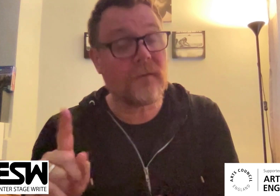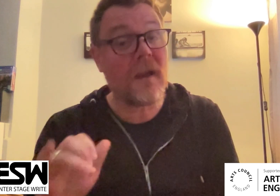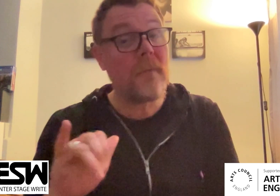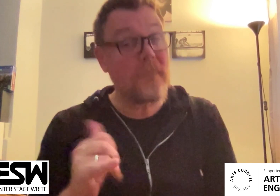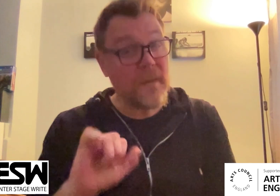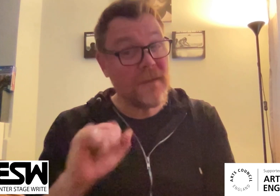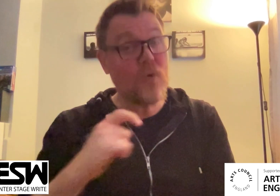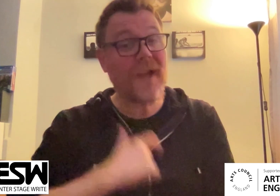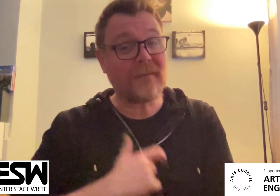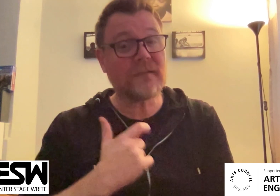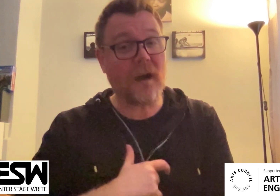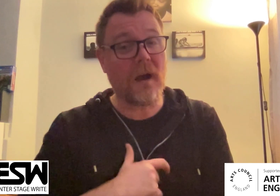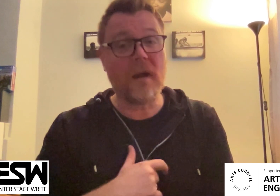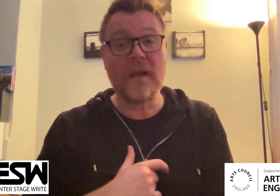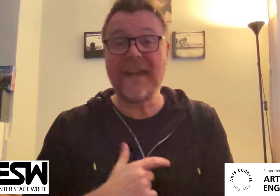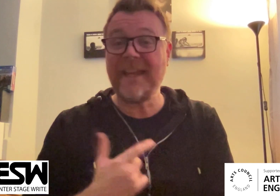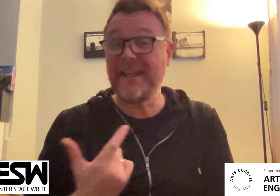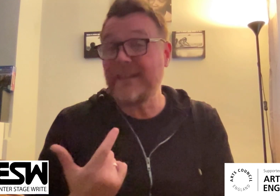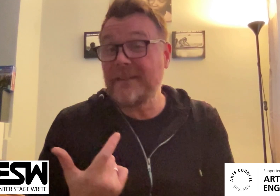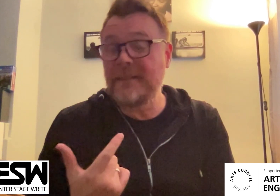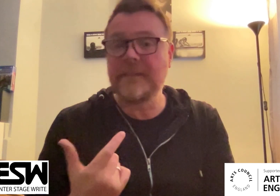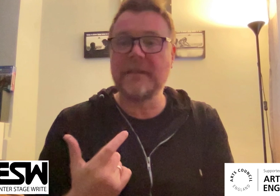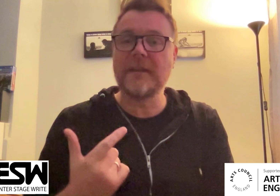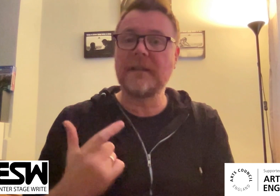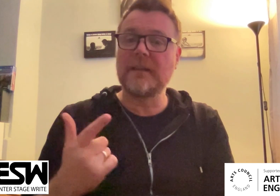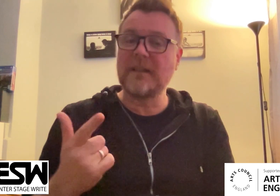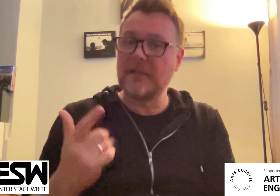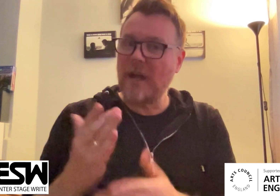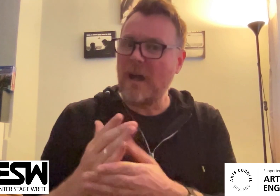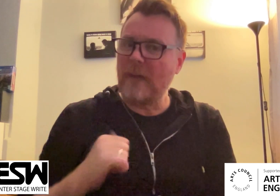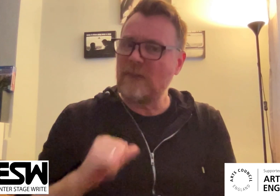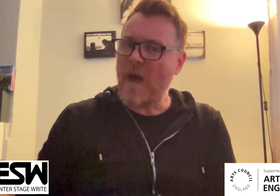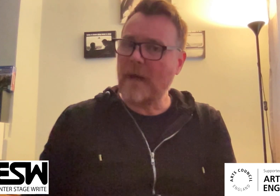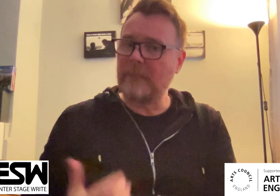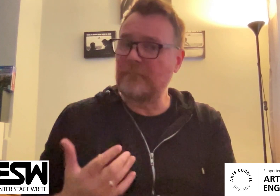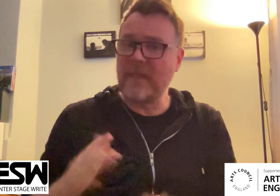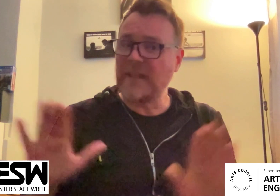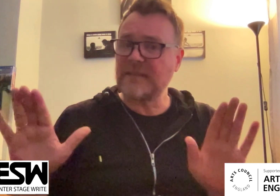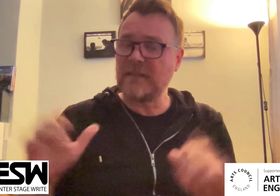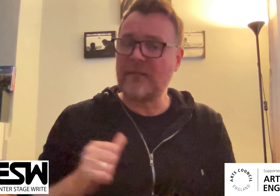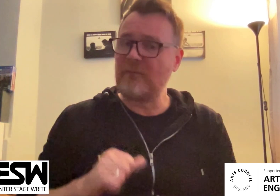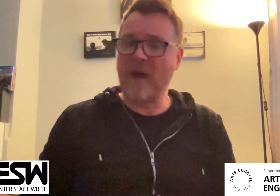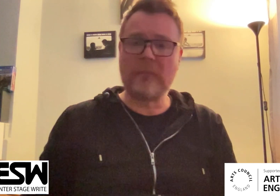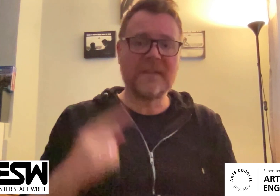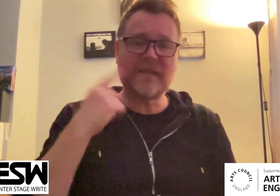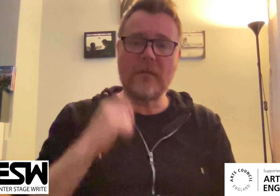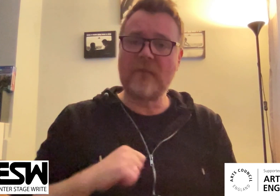different. So maybe your character is just a farmer, a simple farmer,